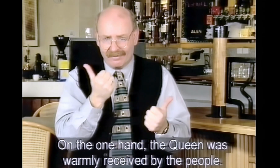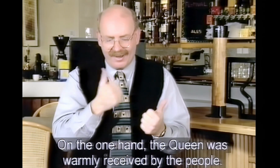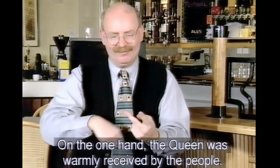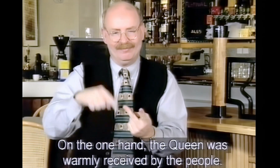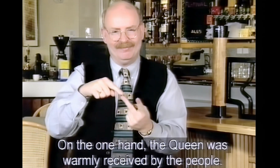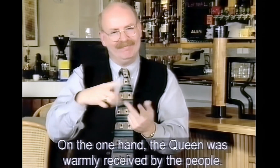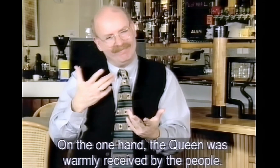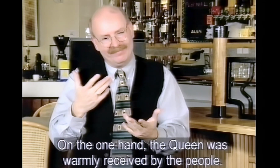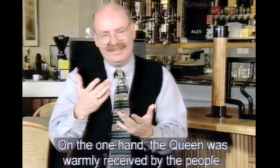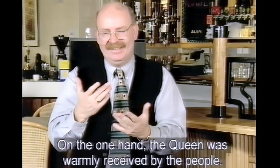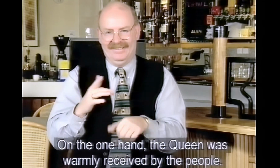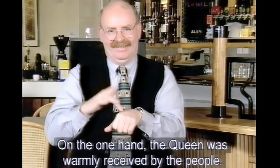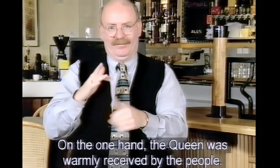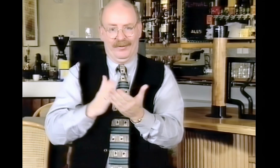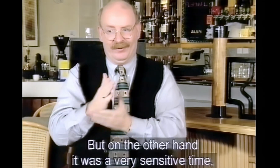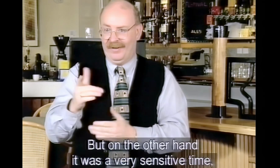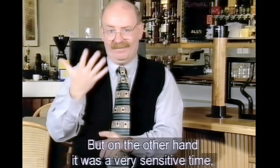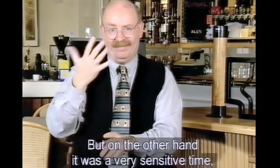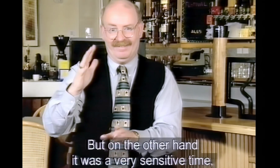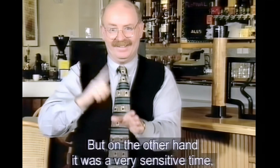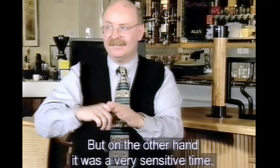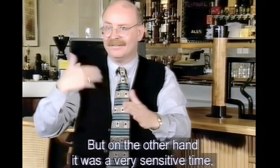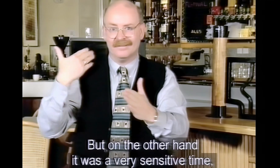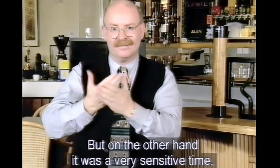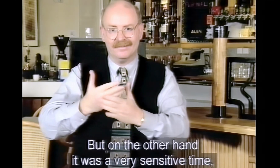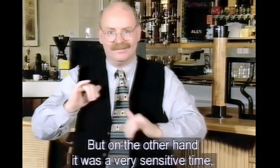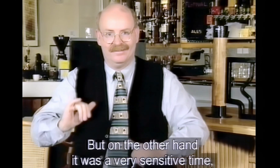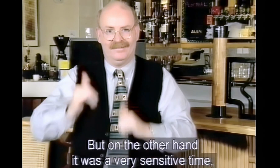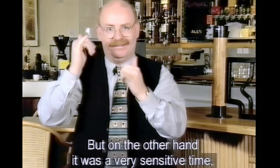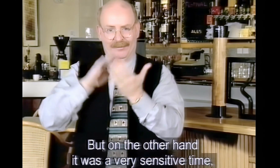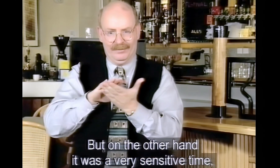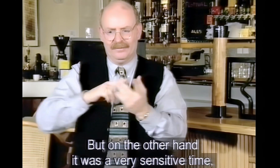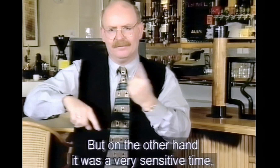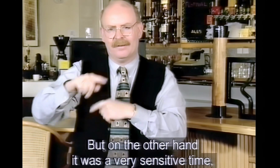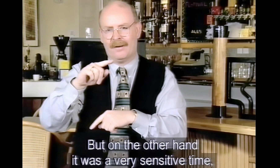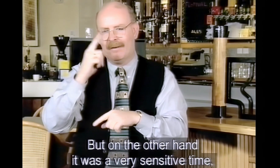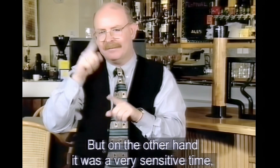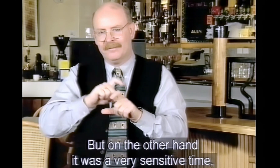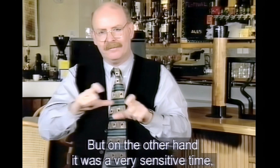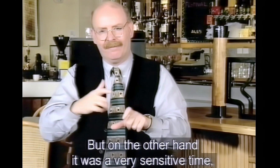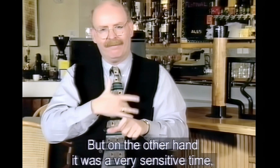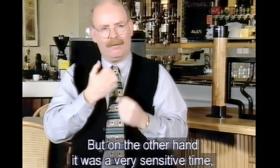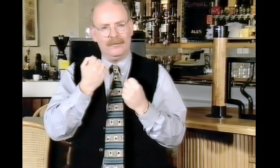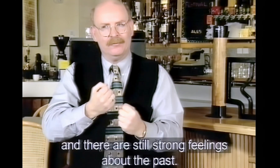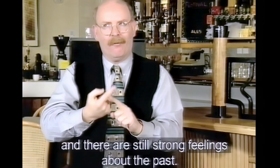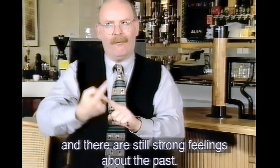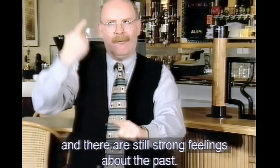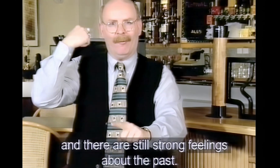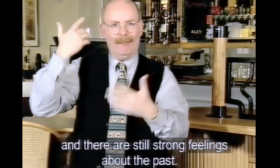people. But on the other hand, it was a very sensitive time. It happened, after all, during the 50-year celebrations, and there are still strong